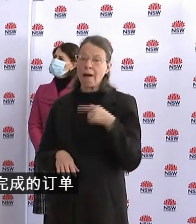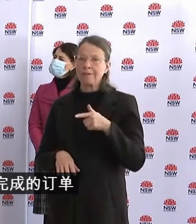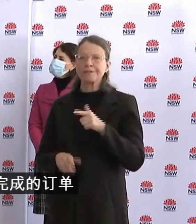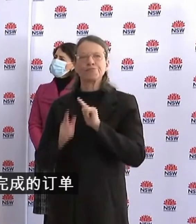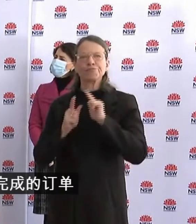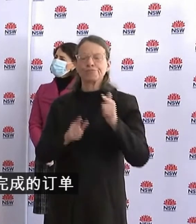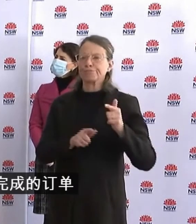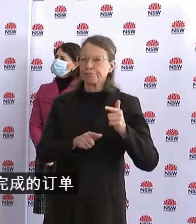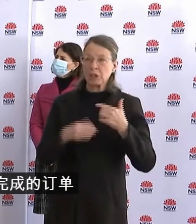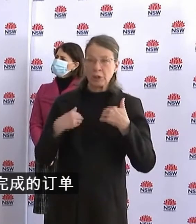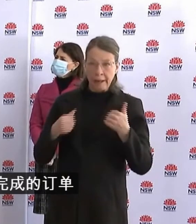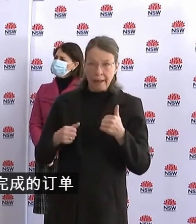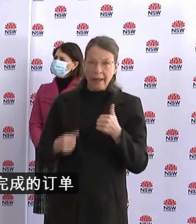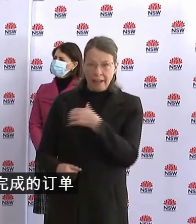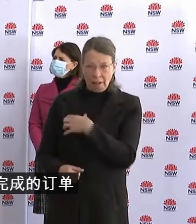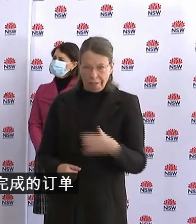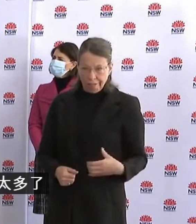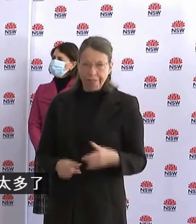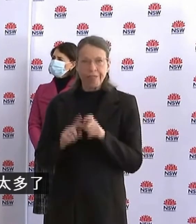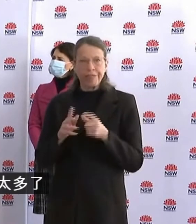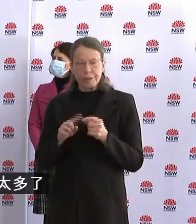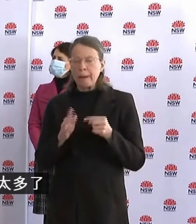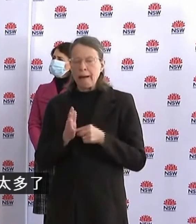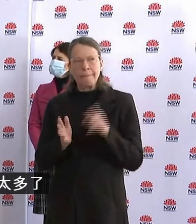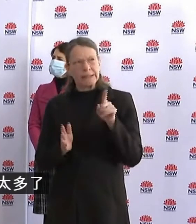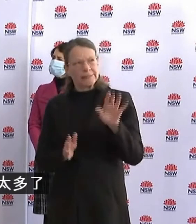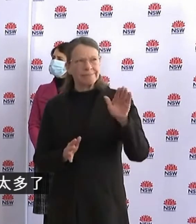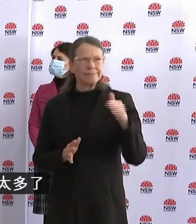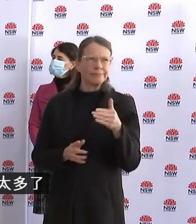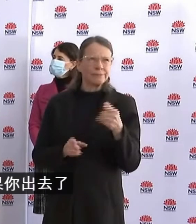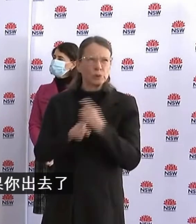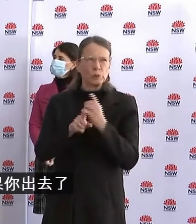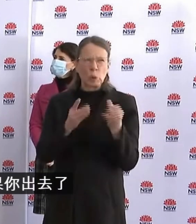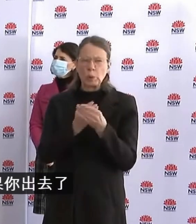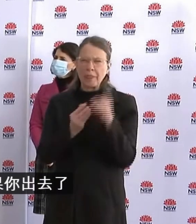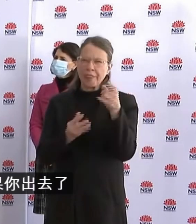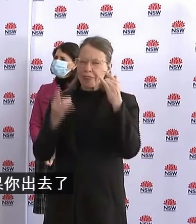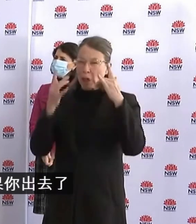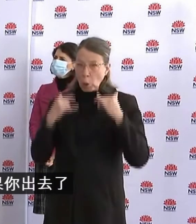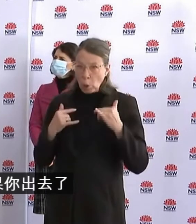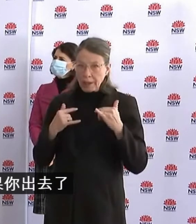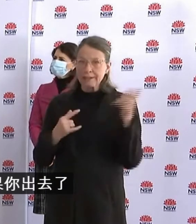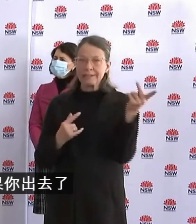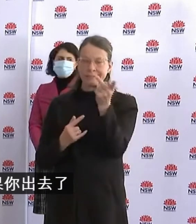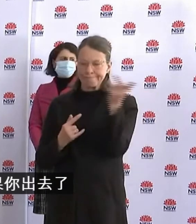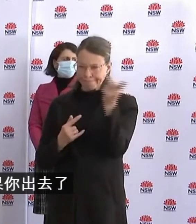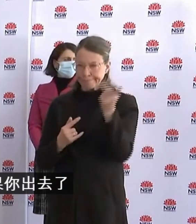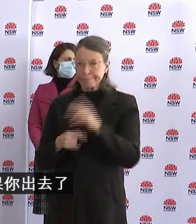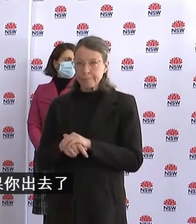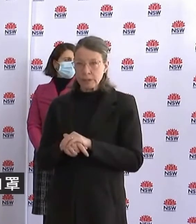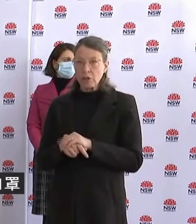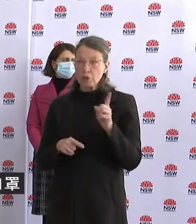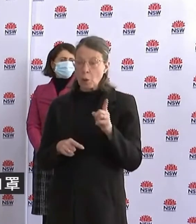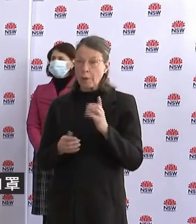to the orders, which I was hoping to have signed by 11 o'clock, but didn't get done because there was so much happening this morning. And that is to say that from here on in, if